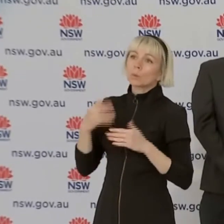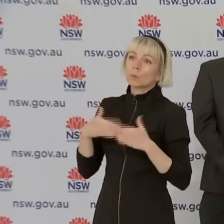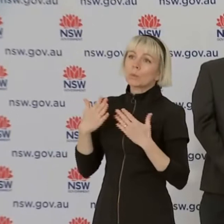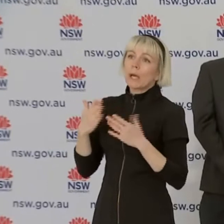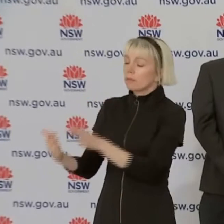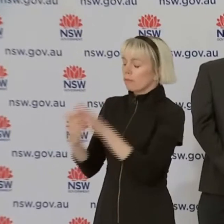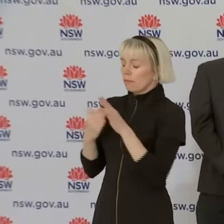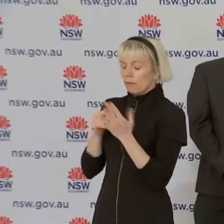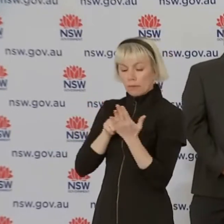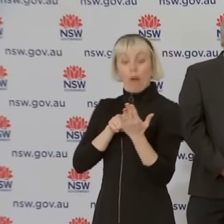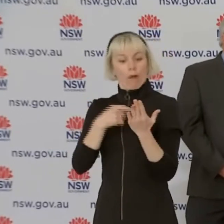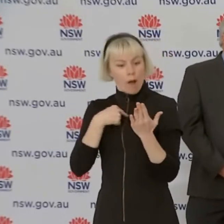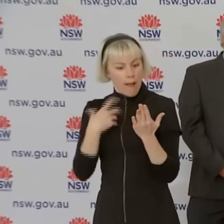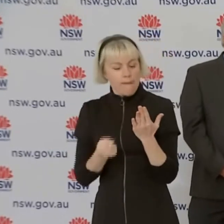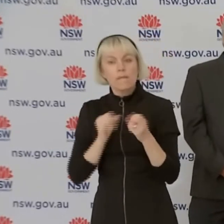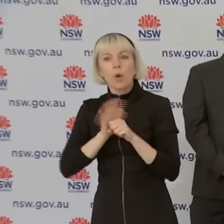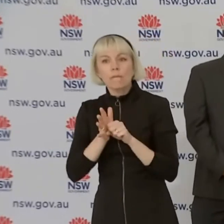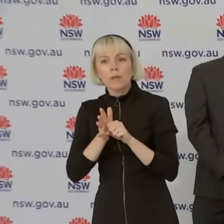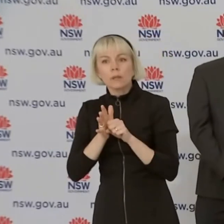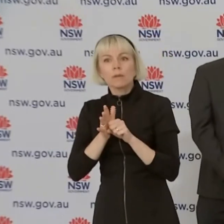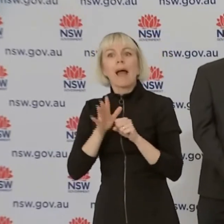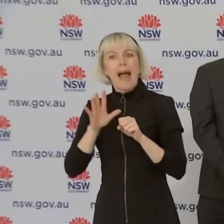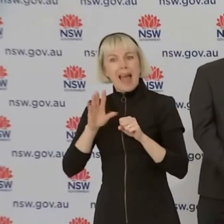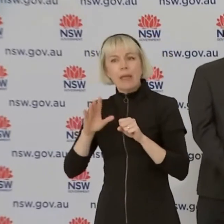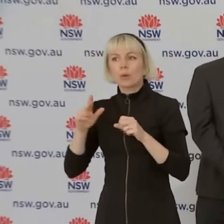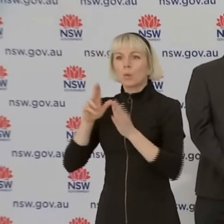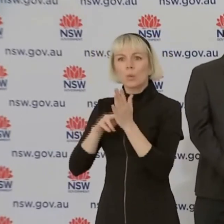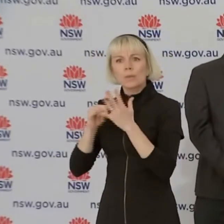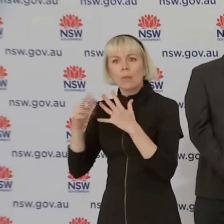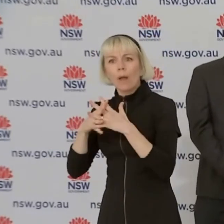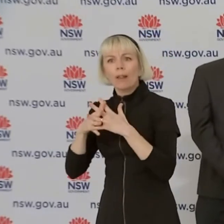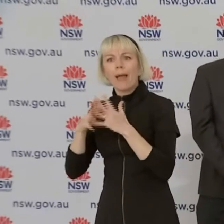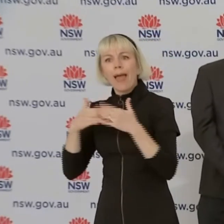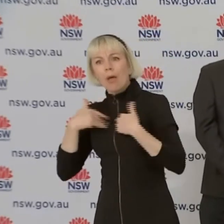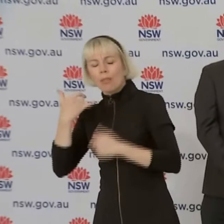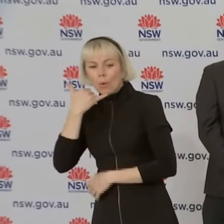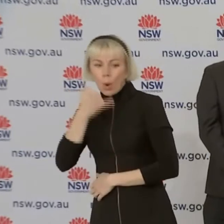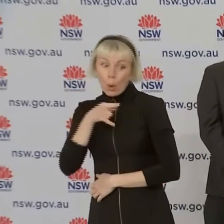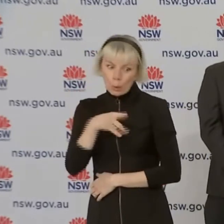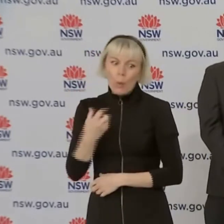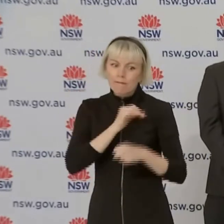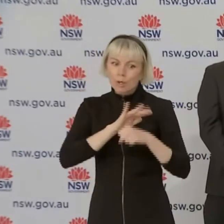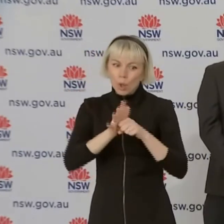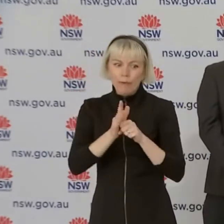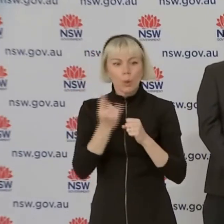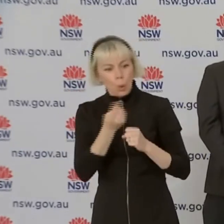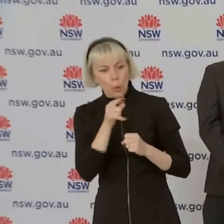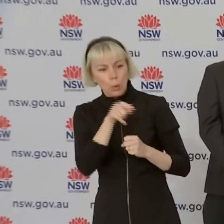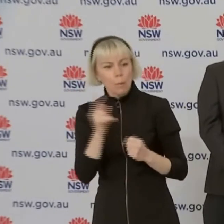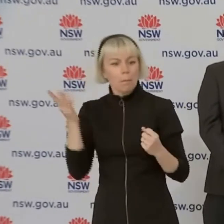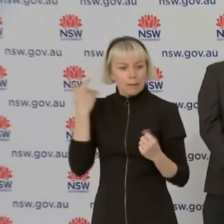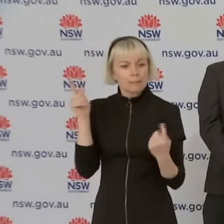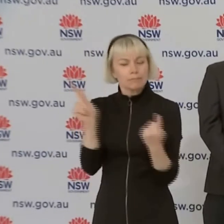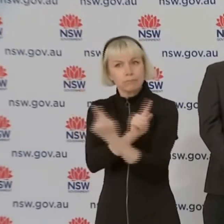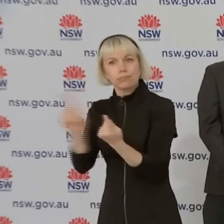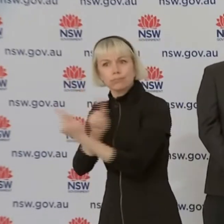And so that can explain why the venues are 5 days ago, because if you've gone for a test, you got the test result in 48 hours or